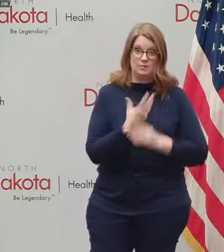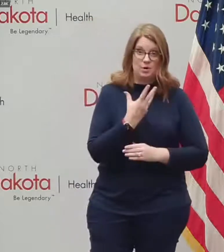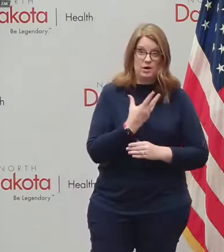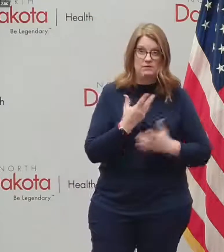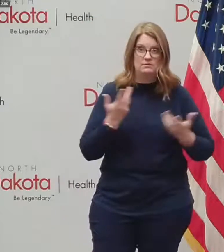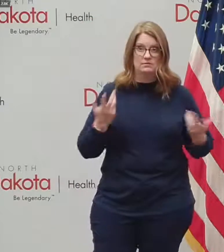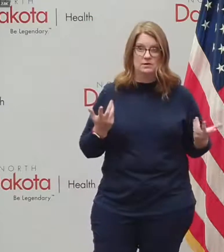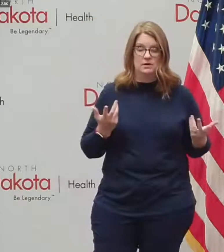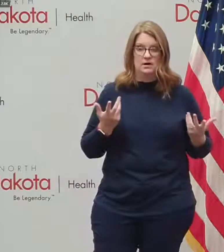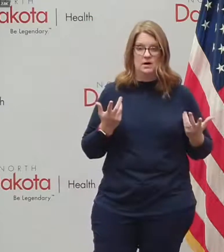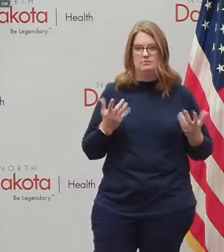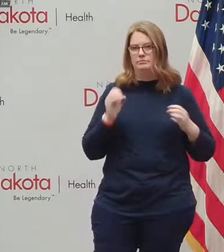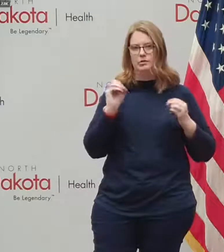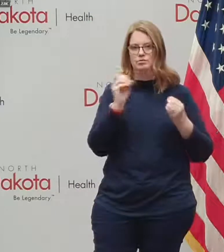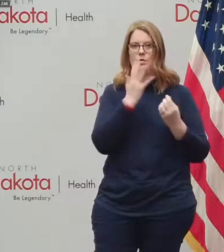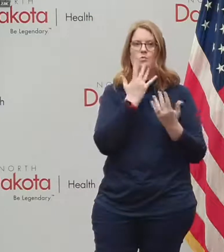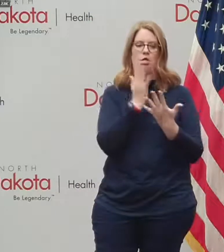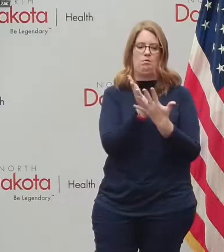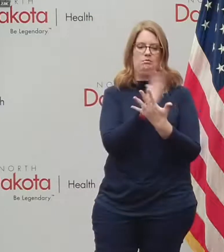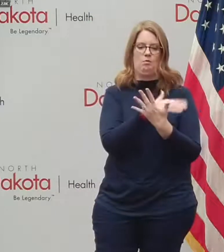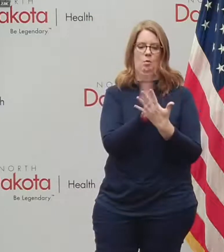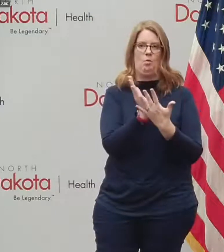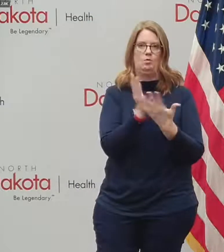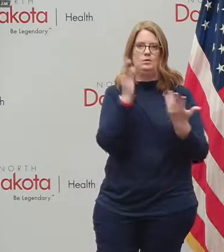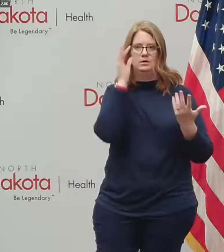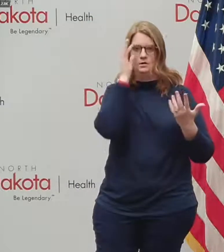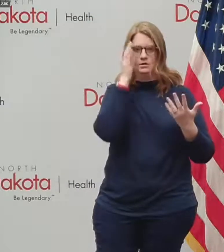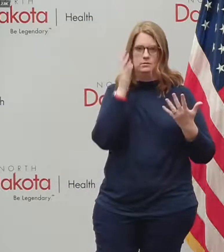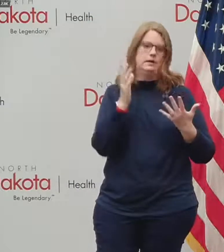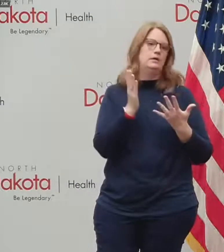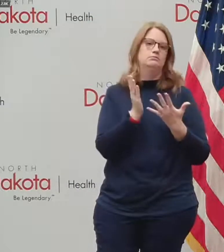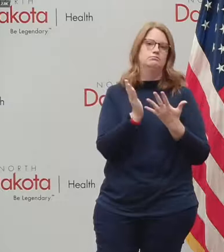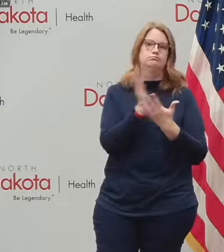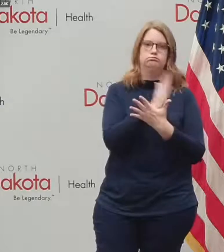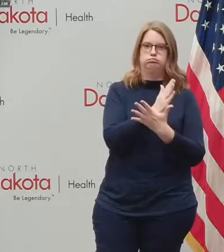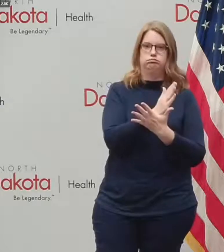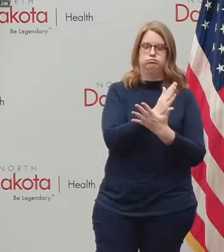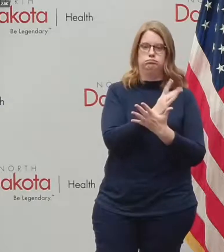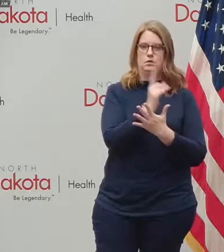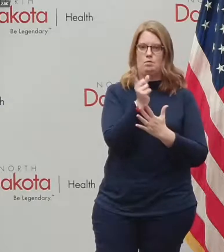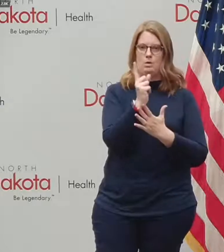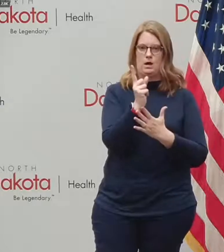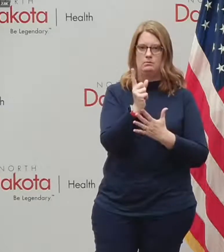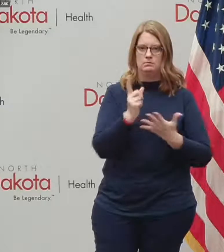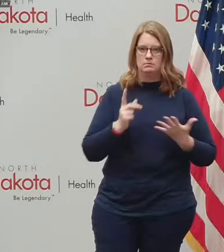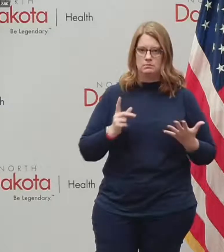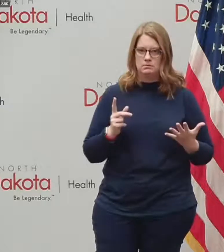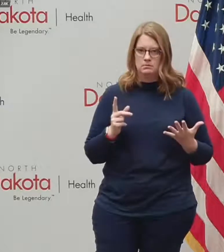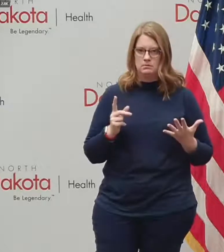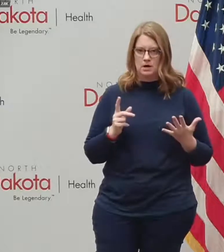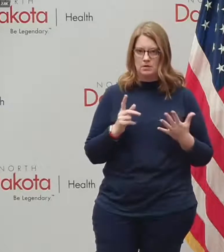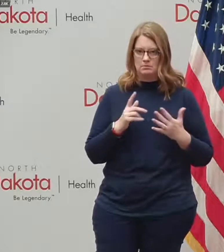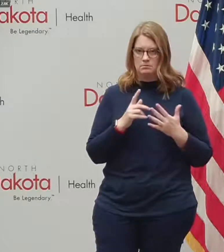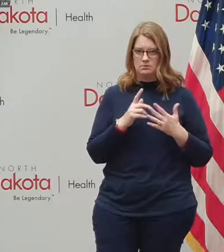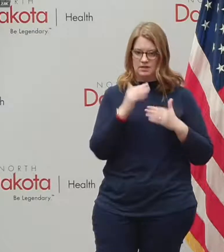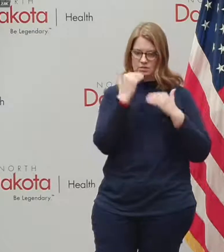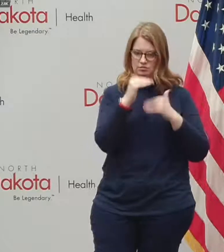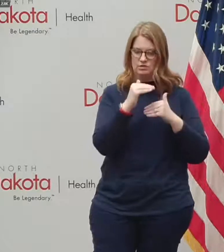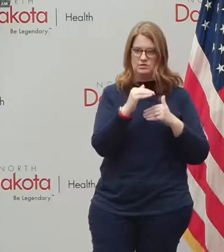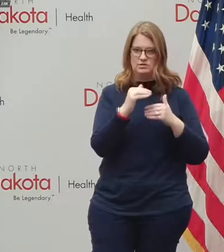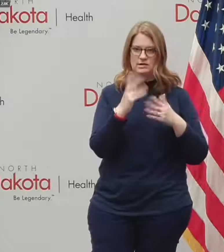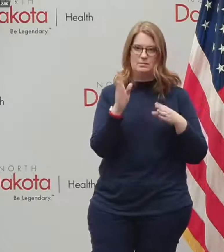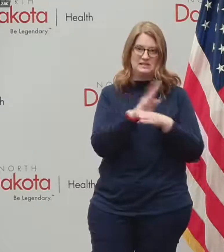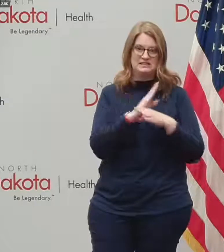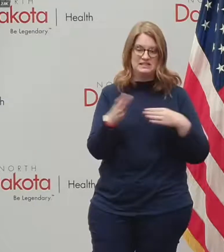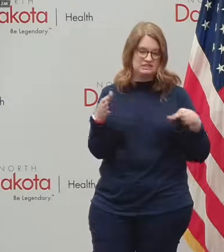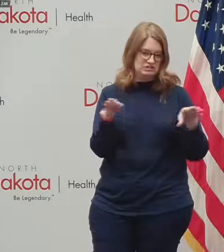this color code, we essentially went to critical very quickly with the restriction and shutting down of